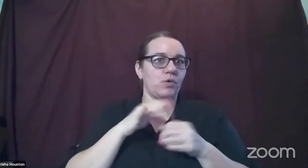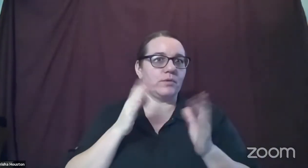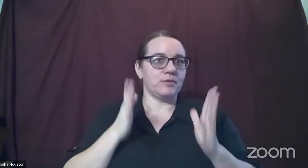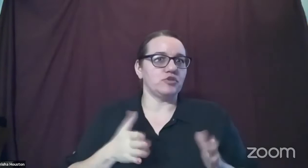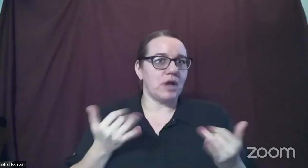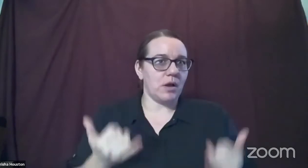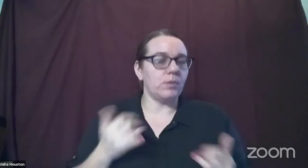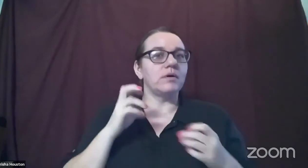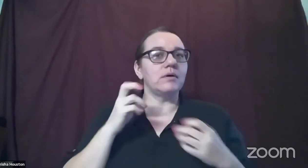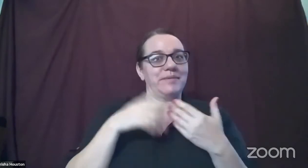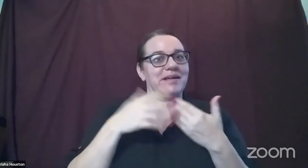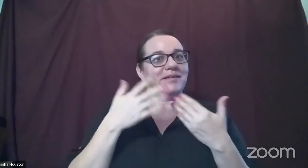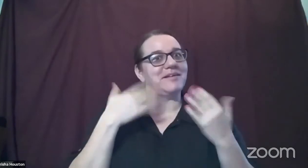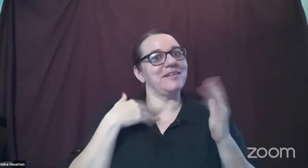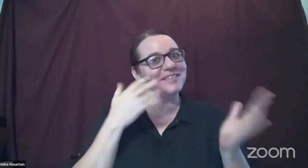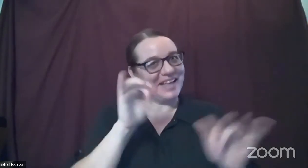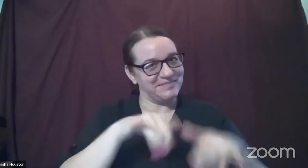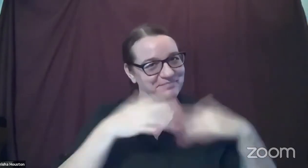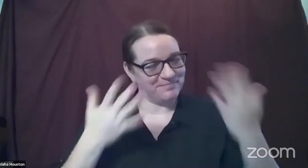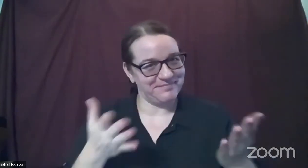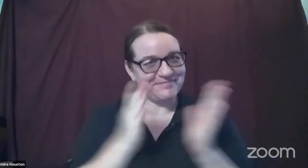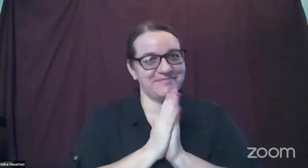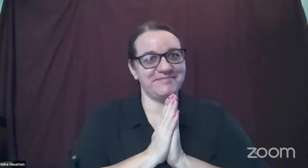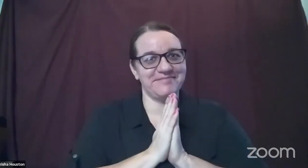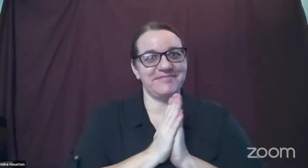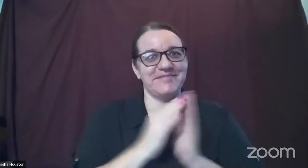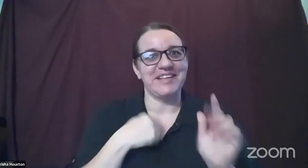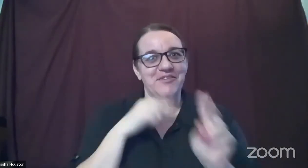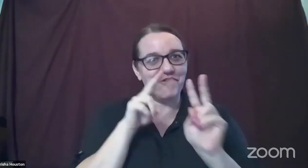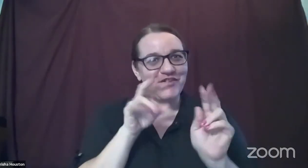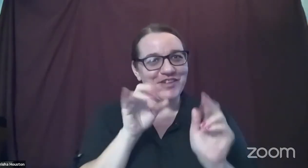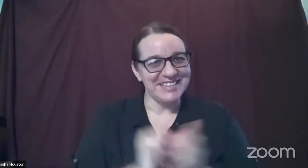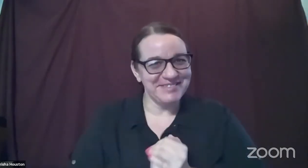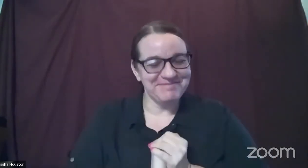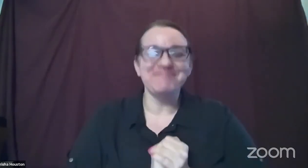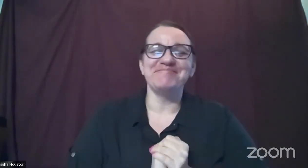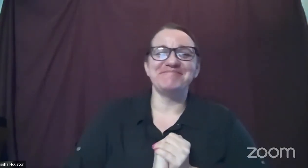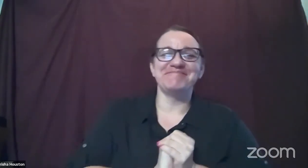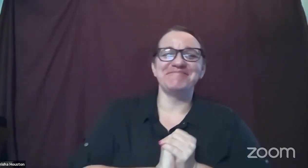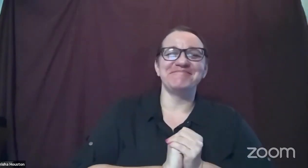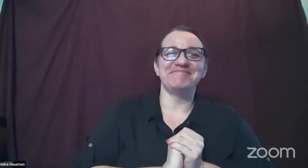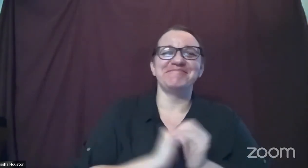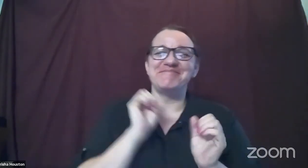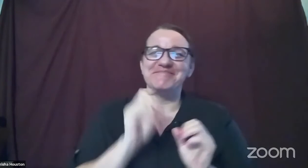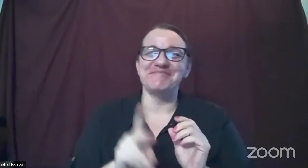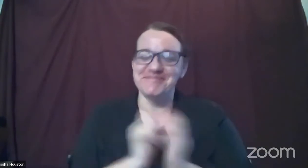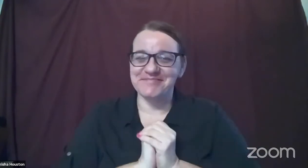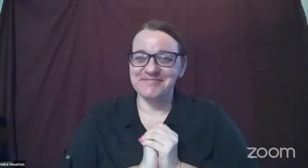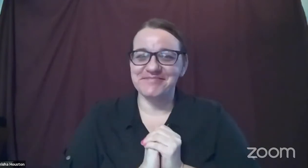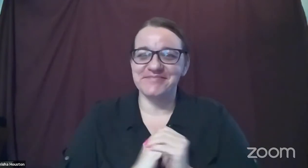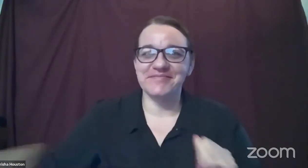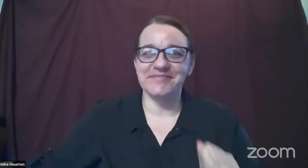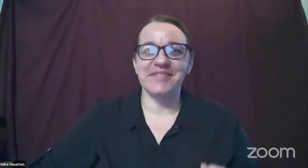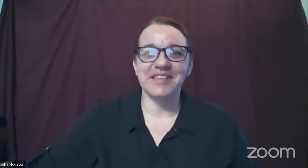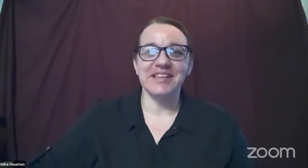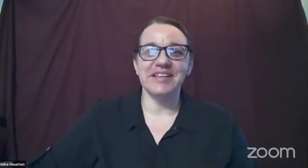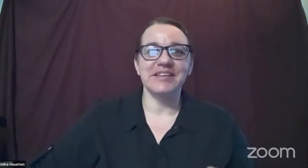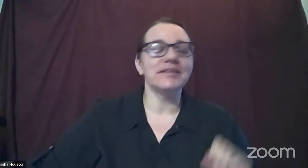then I can become a neutral person and not vote. So I am very much looking forward to the expanded numbers on our